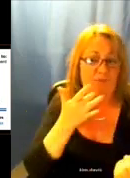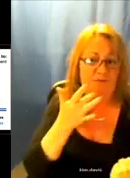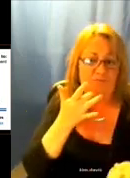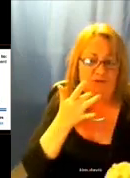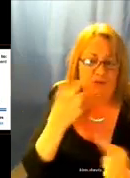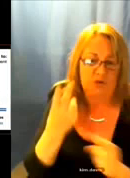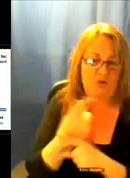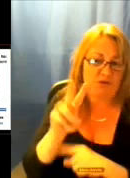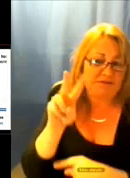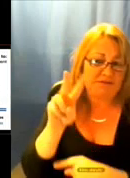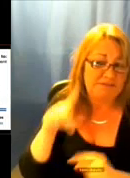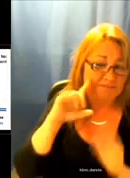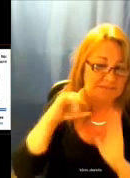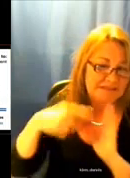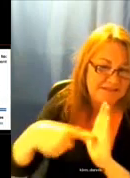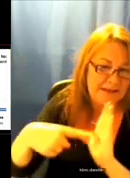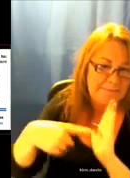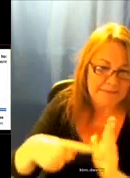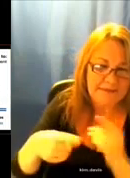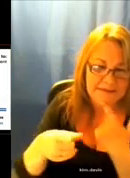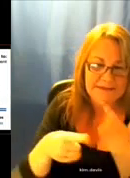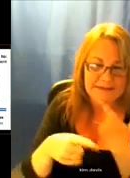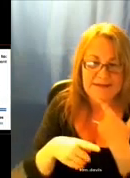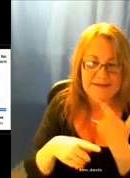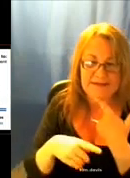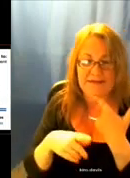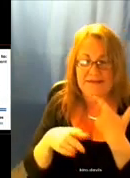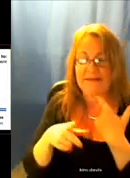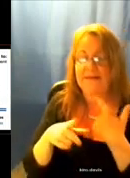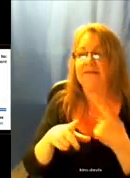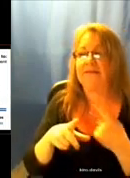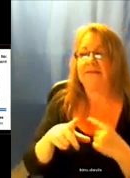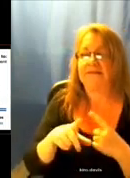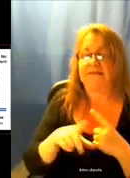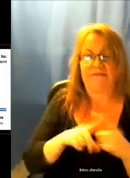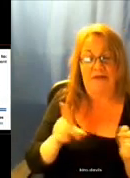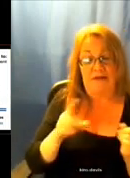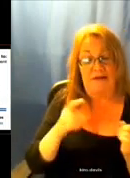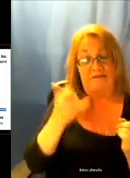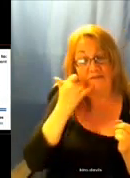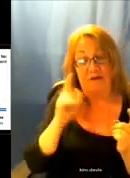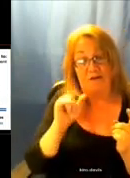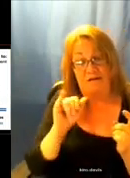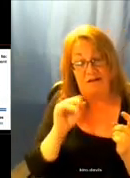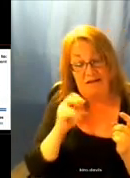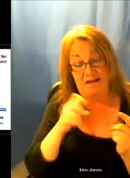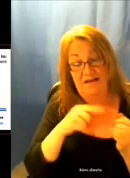Wi-Fi. And how to solve that, what your preference is with the video phone.